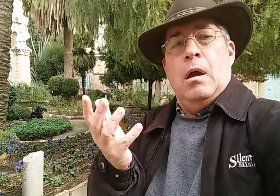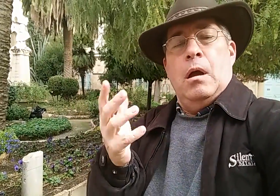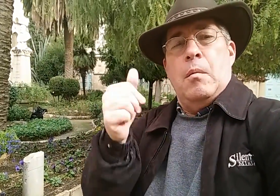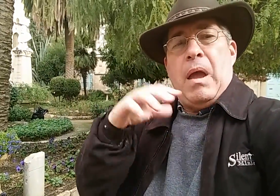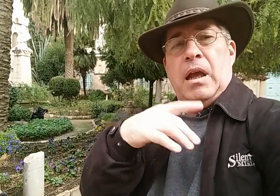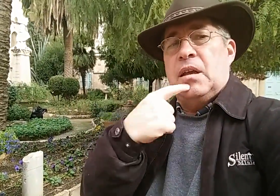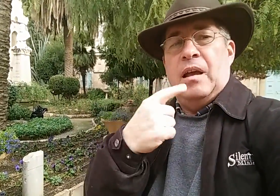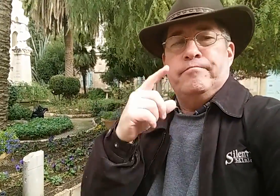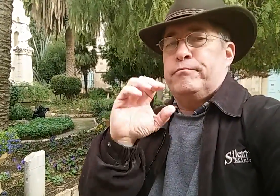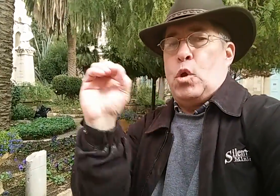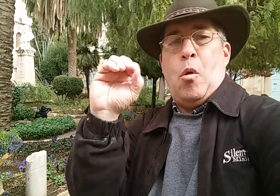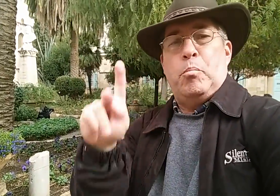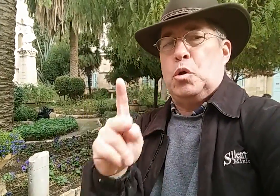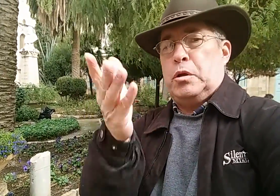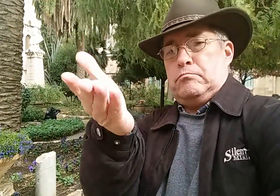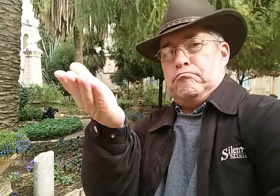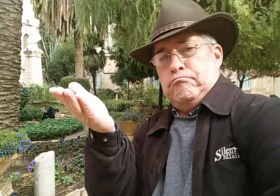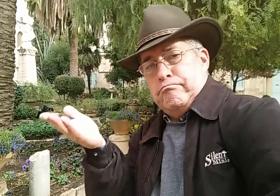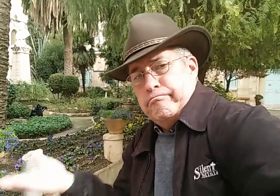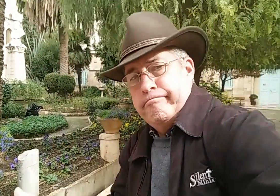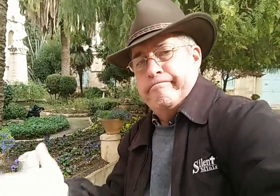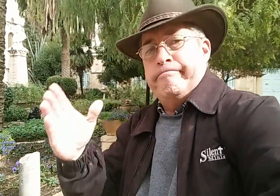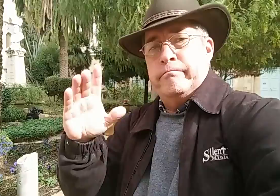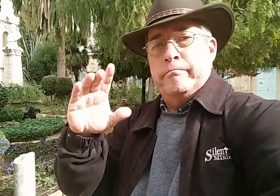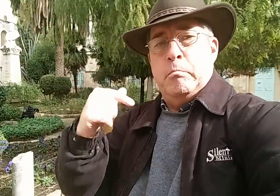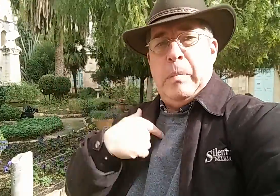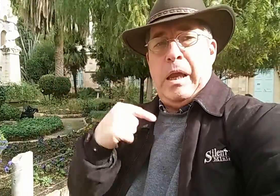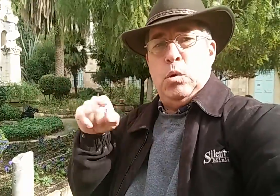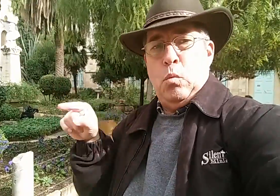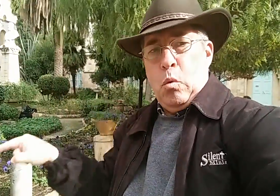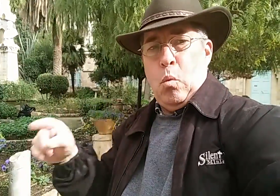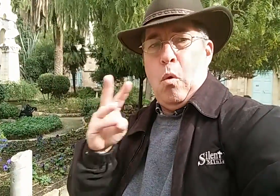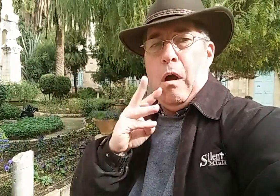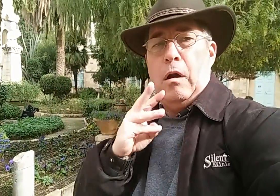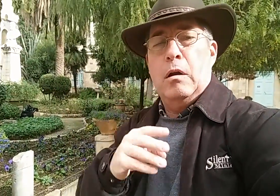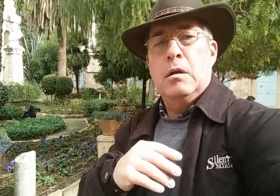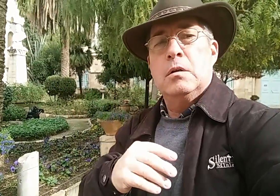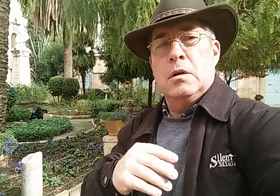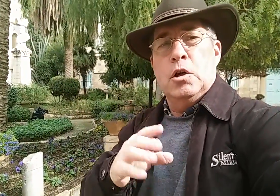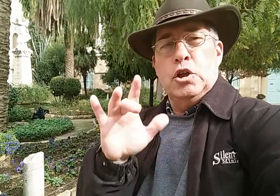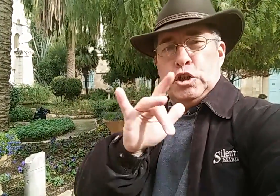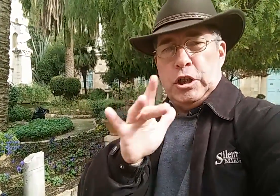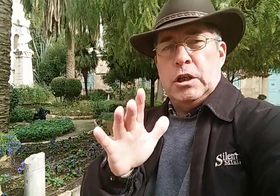one to help him into the water, to take him down to the water when the water was stirred.